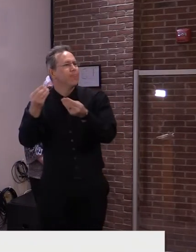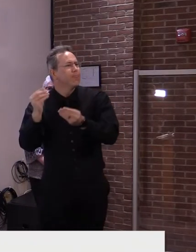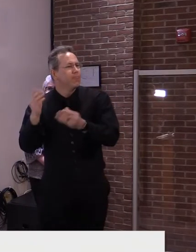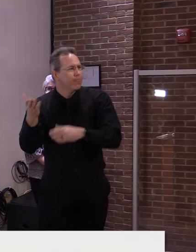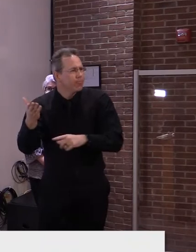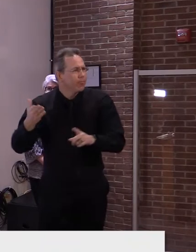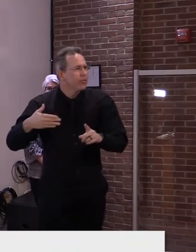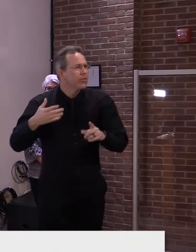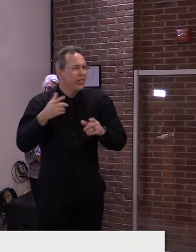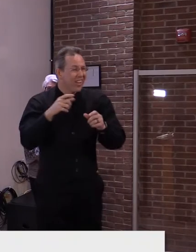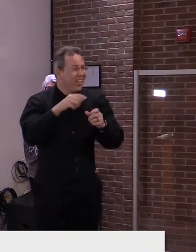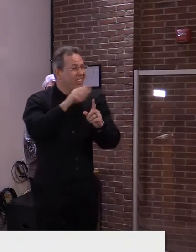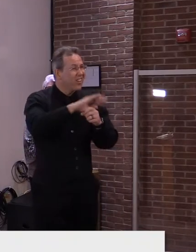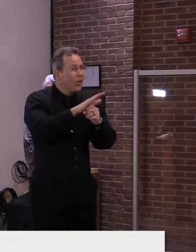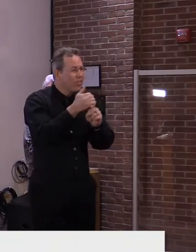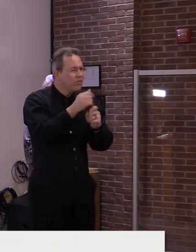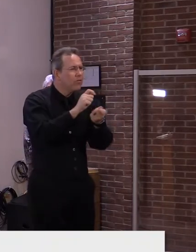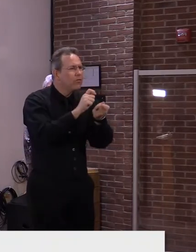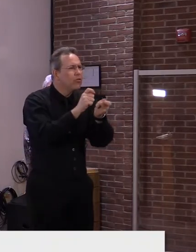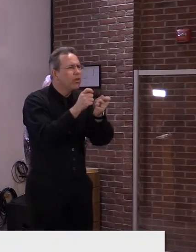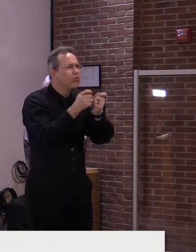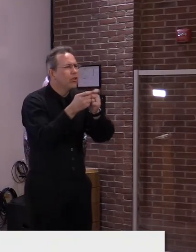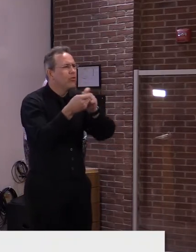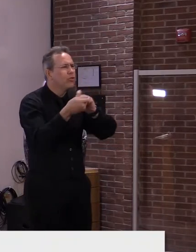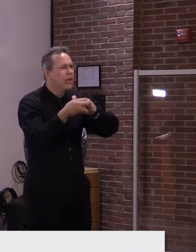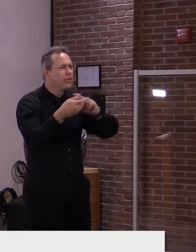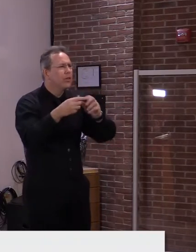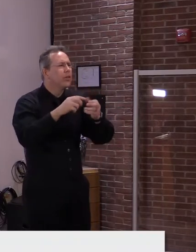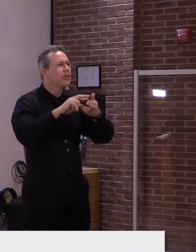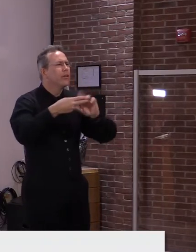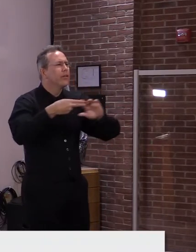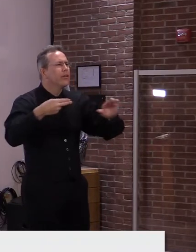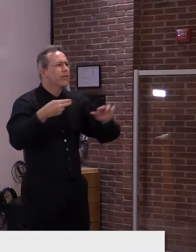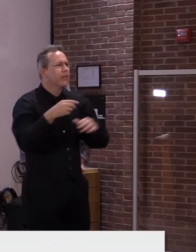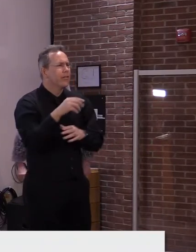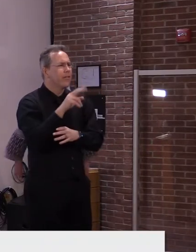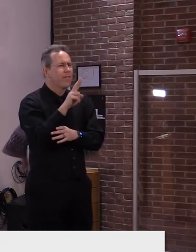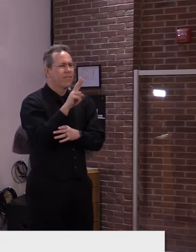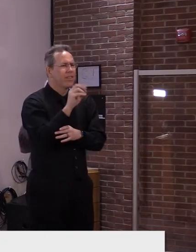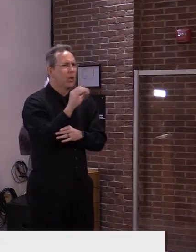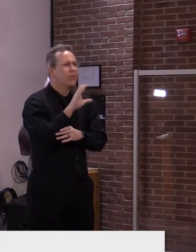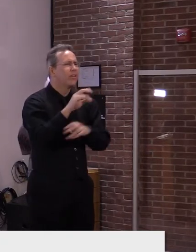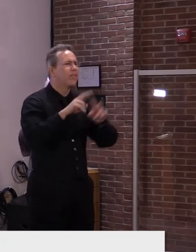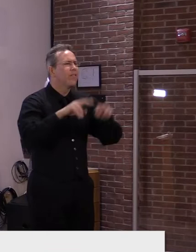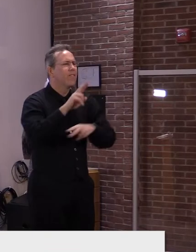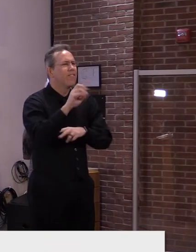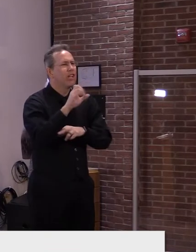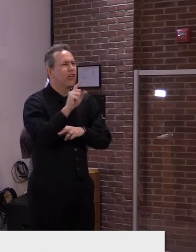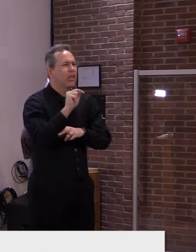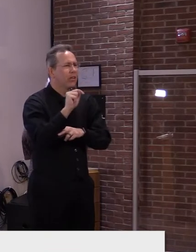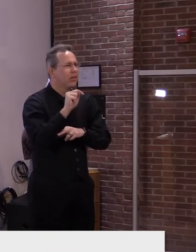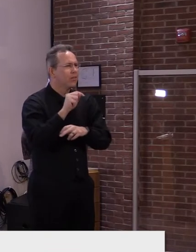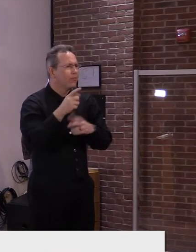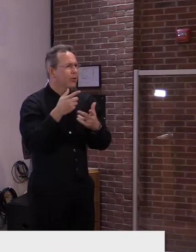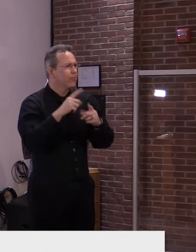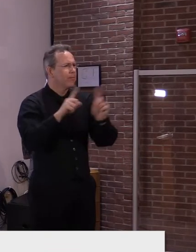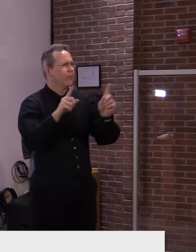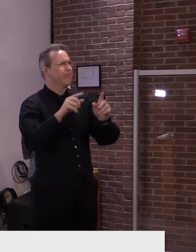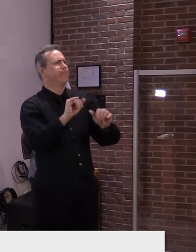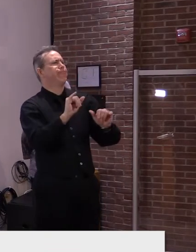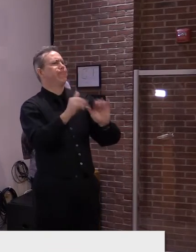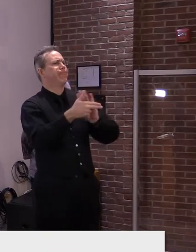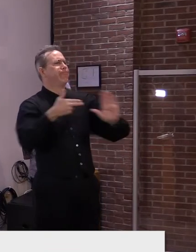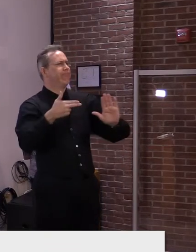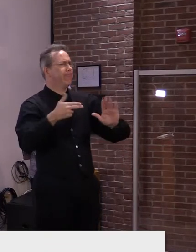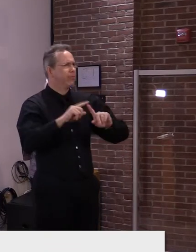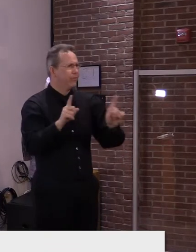be a VOC, variant of concern. It was just another variant that people didn't think